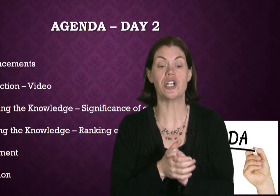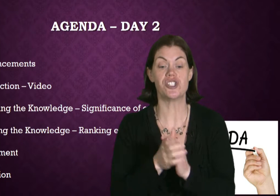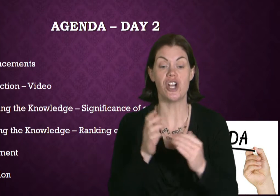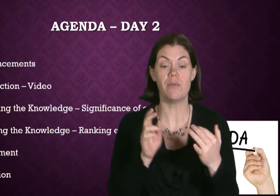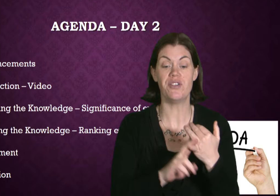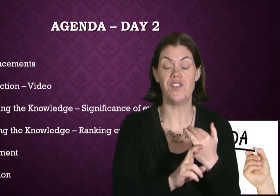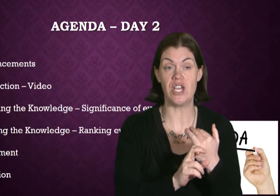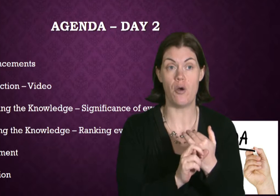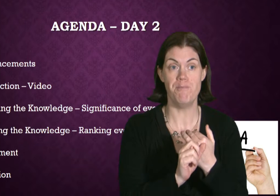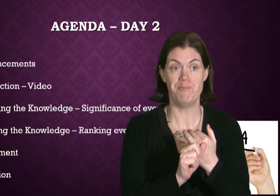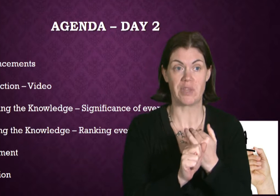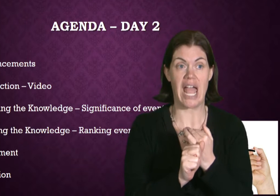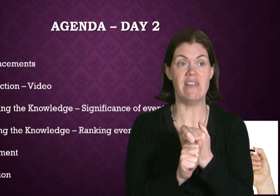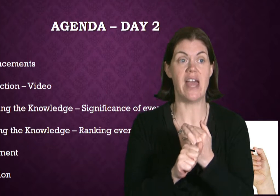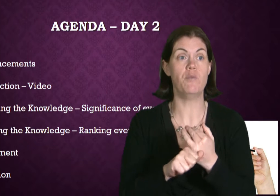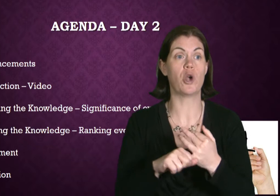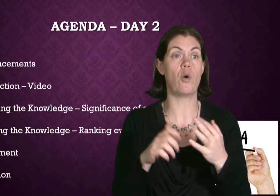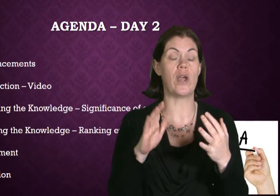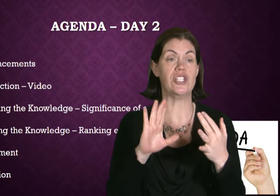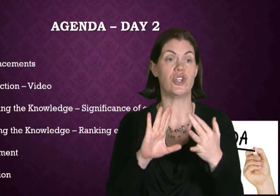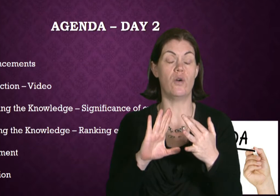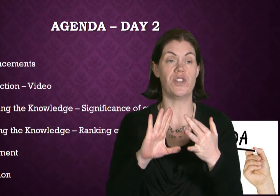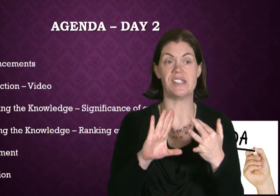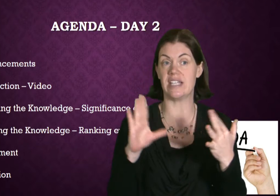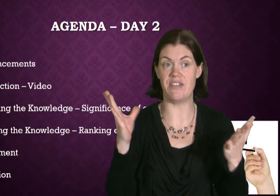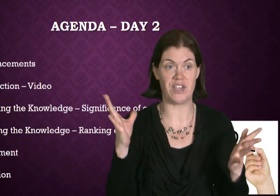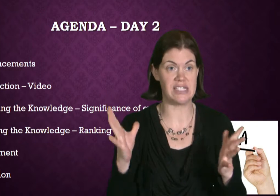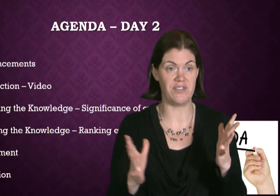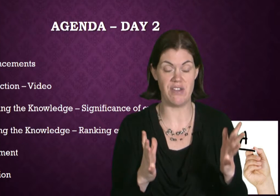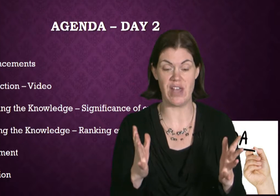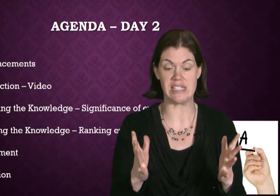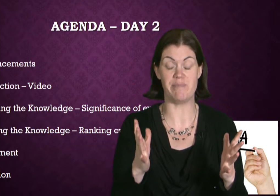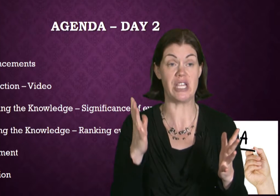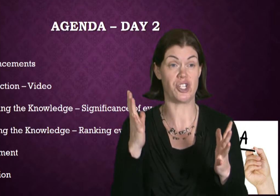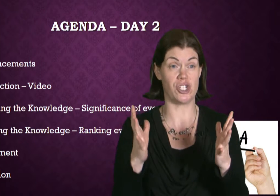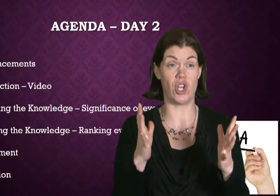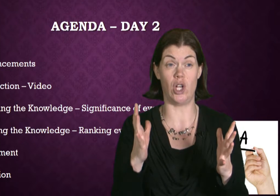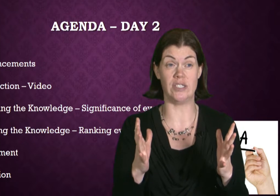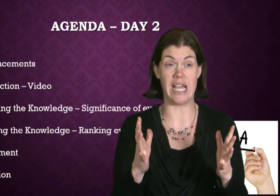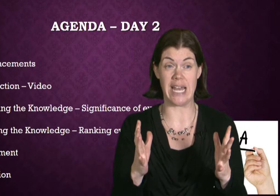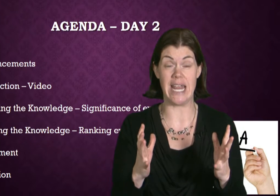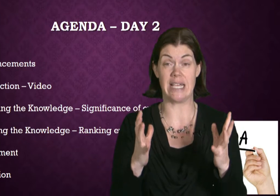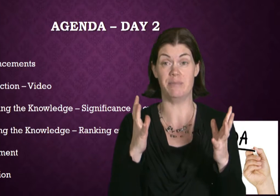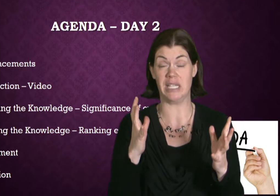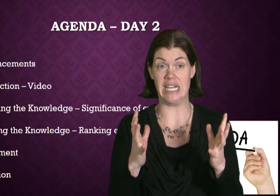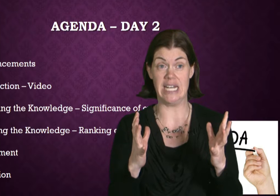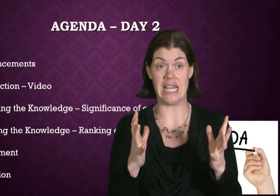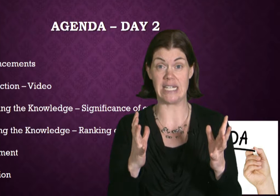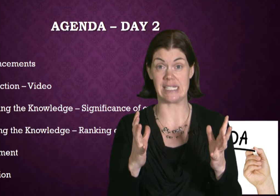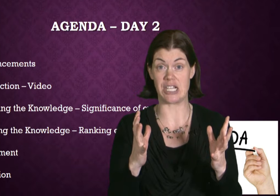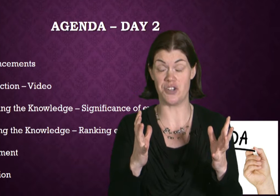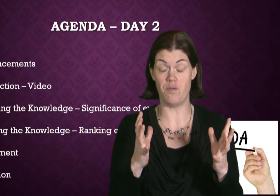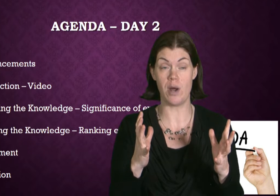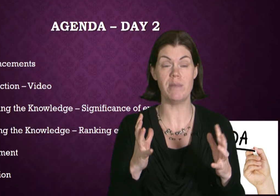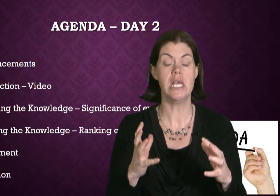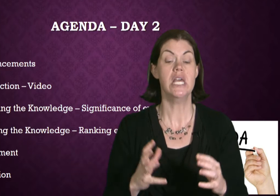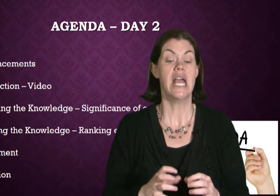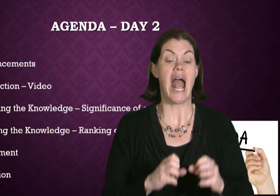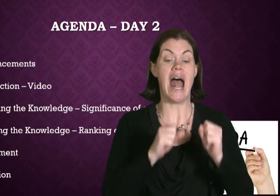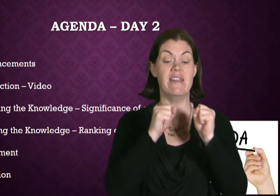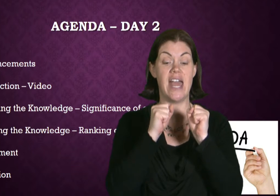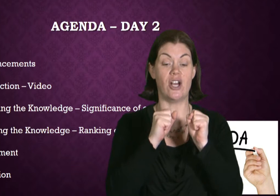so we're going to start out with a video. And then we're going to go over the significance of the events, make sure it's all done and completed in that discussion